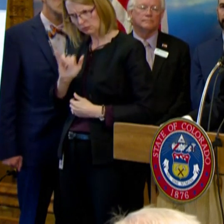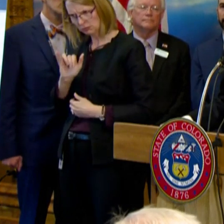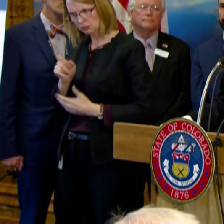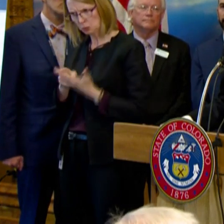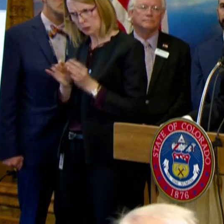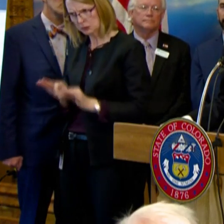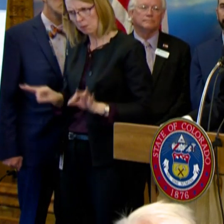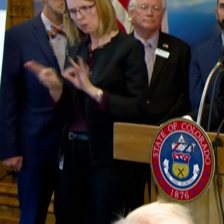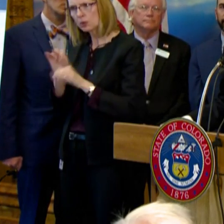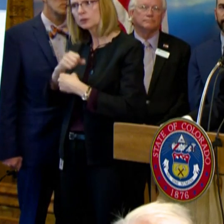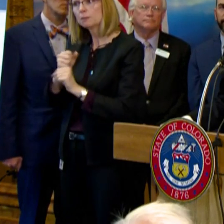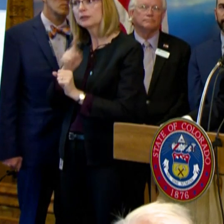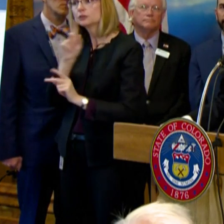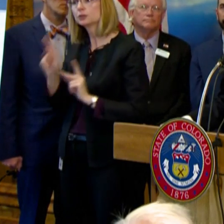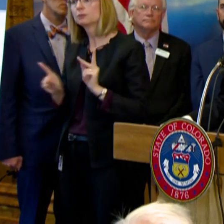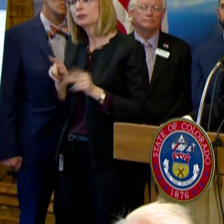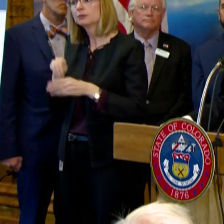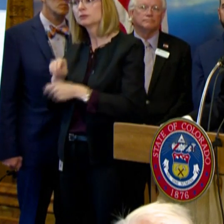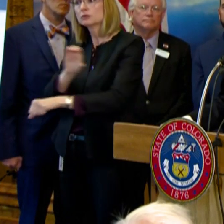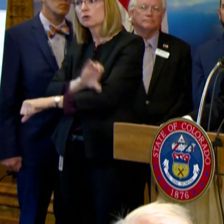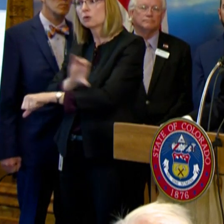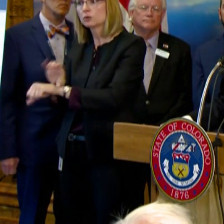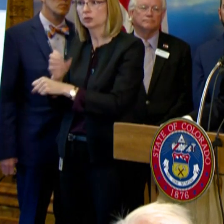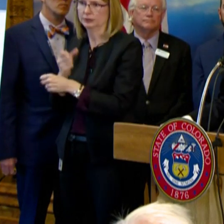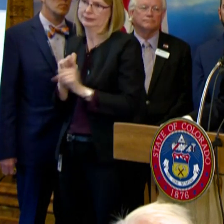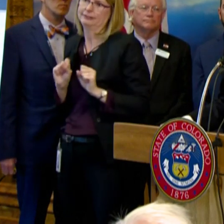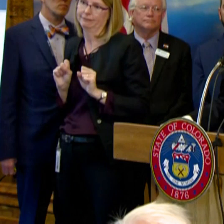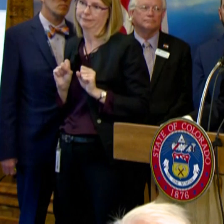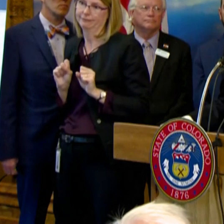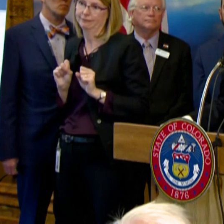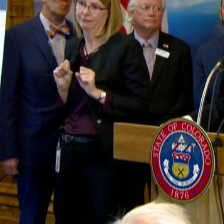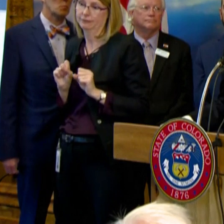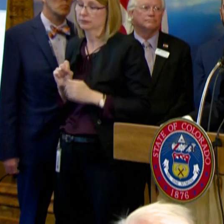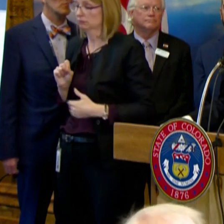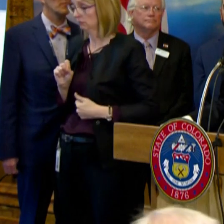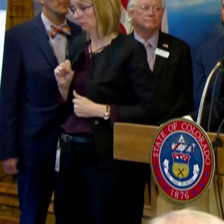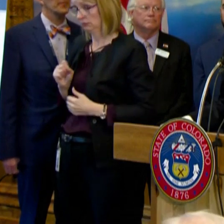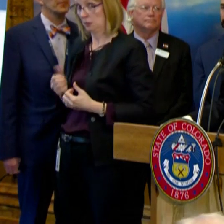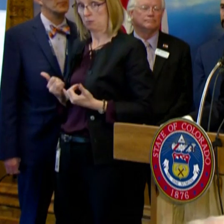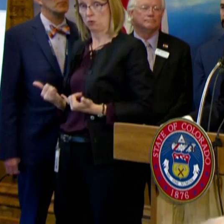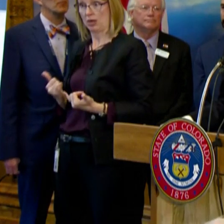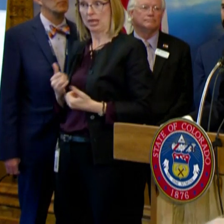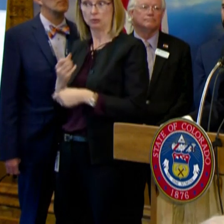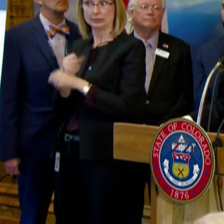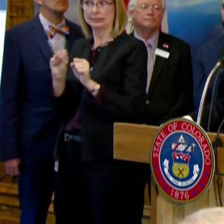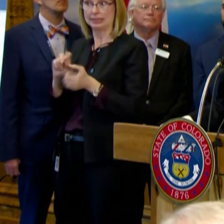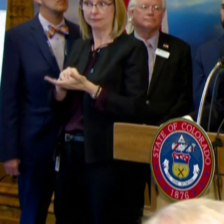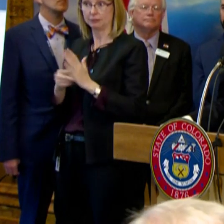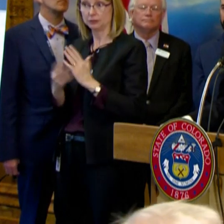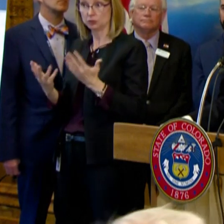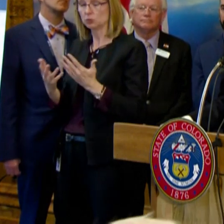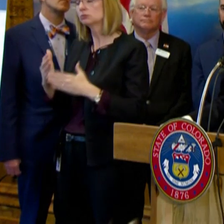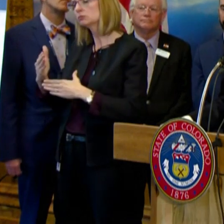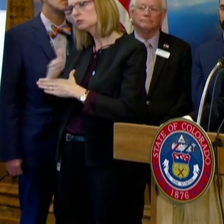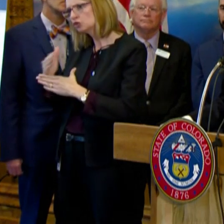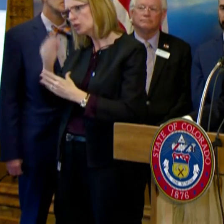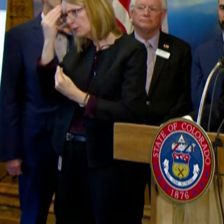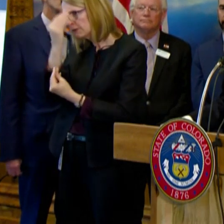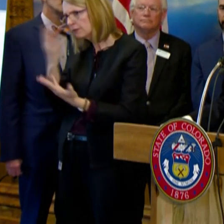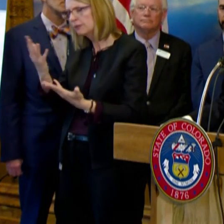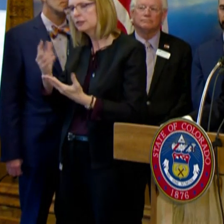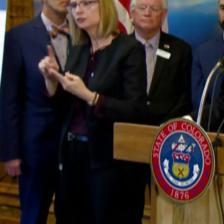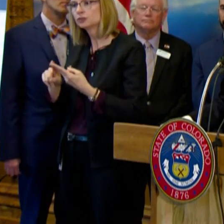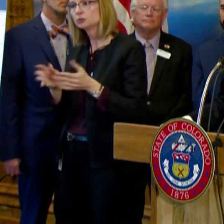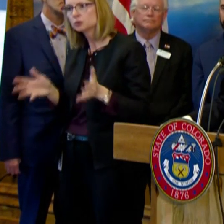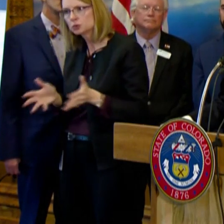to keep the people of Colorado safe. And right now, that simply involves sharing public information, increasing testing, promoting best